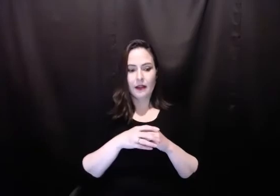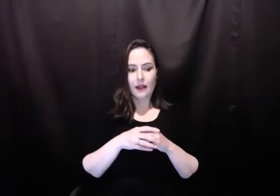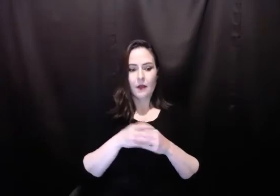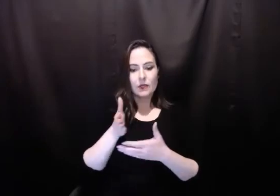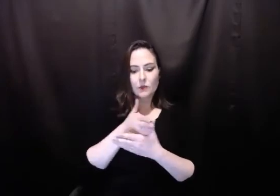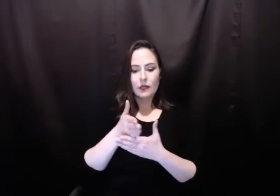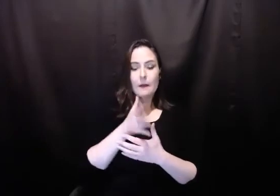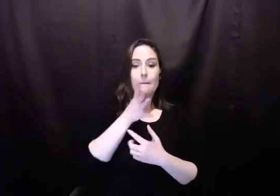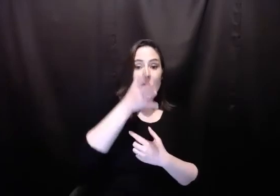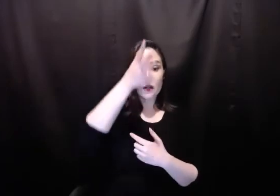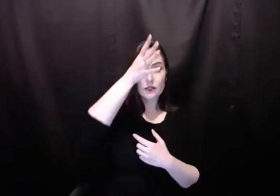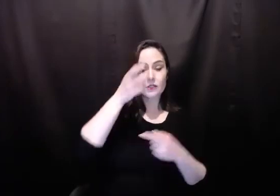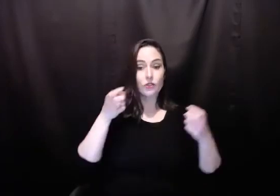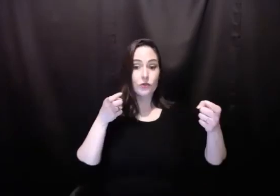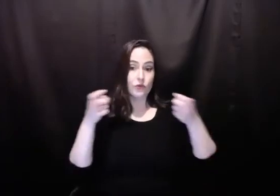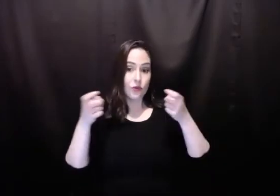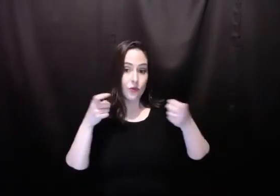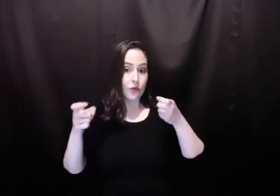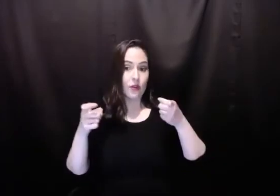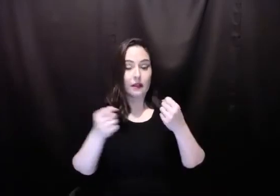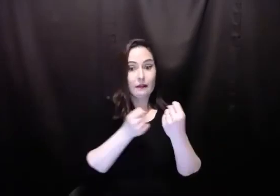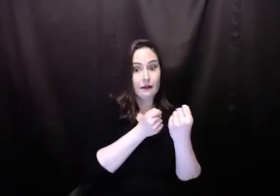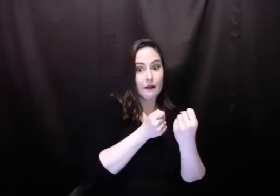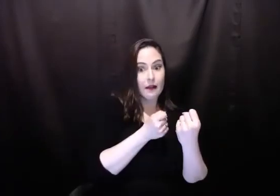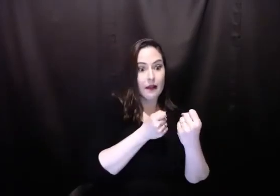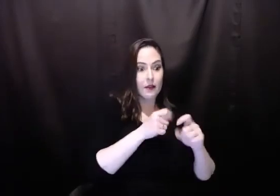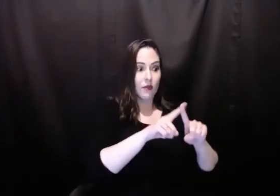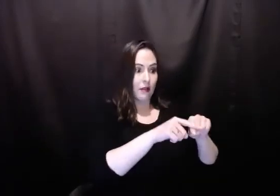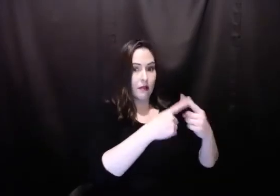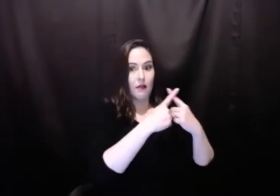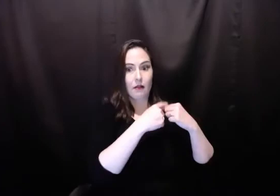healthy parent. So when my kids got into trouble, and they did a lot,